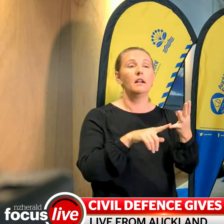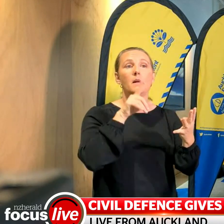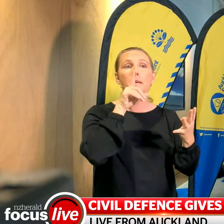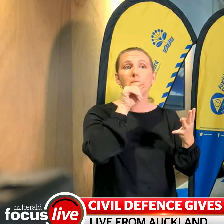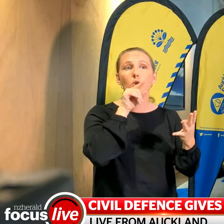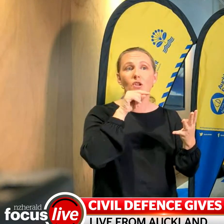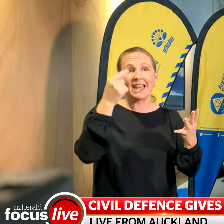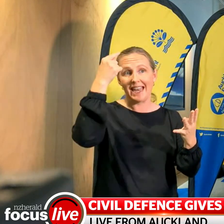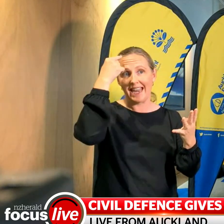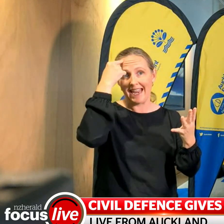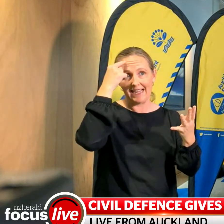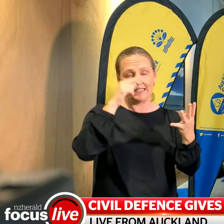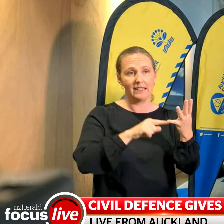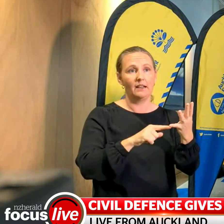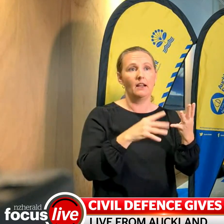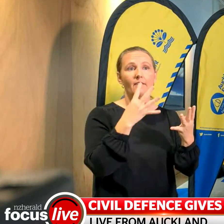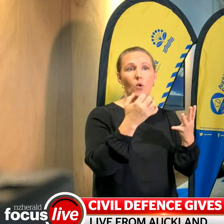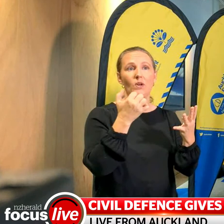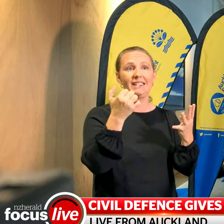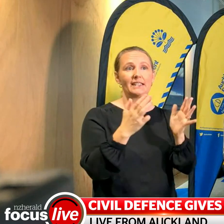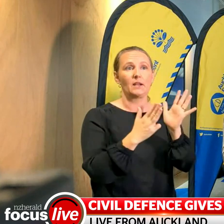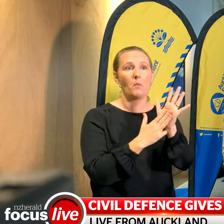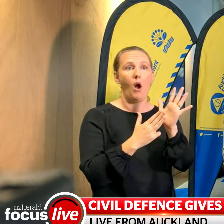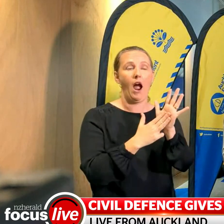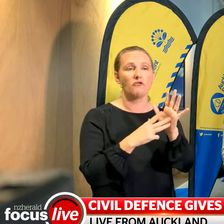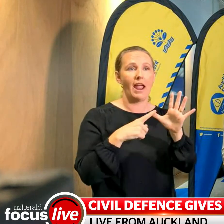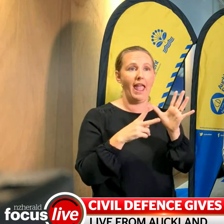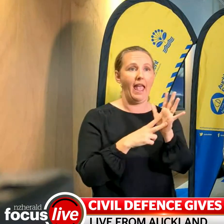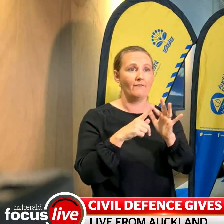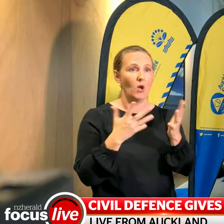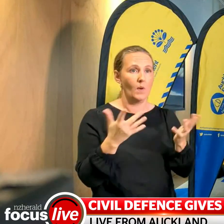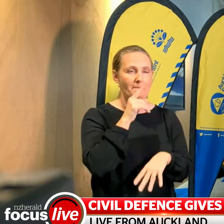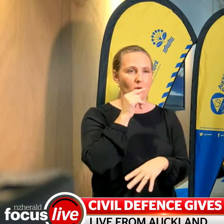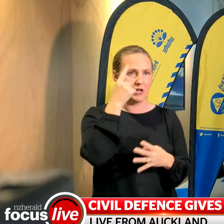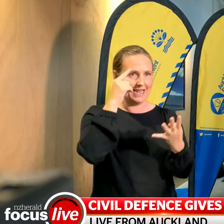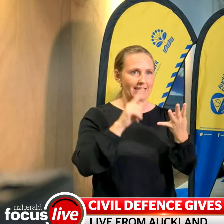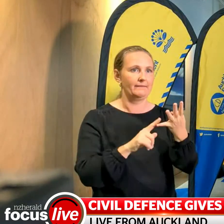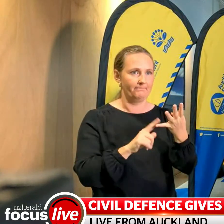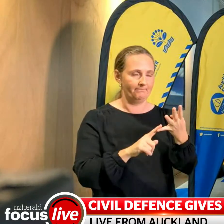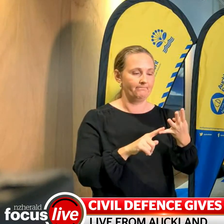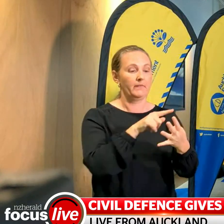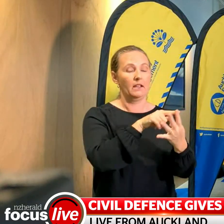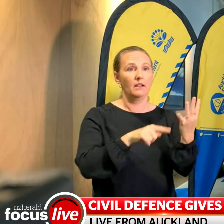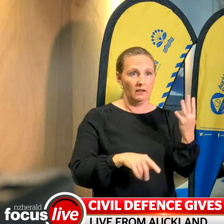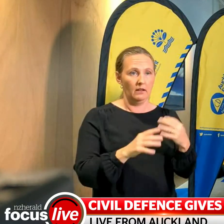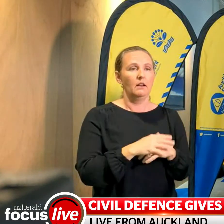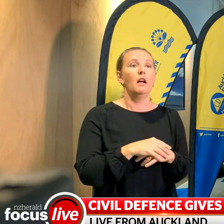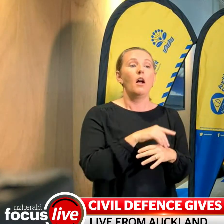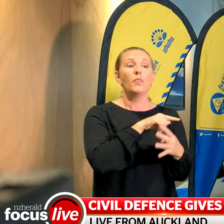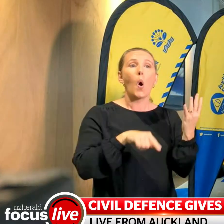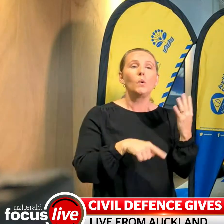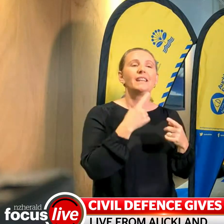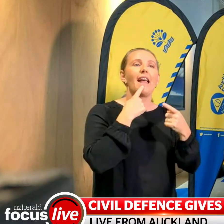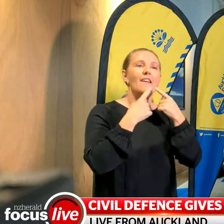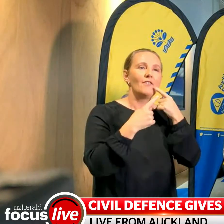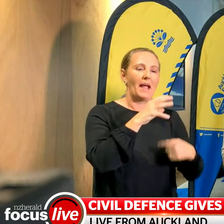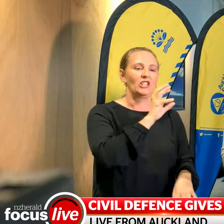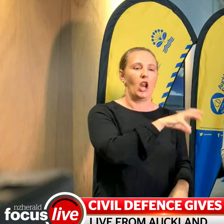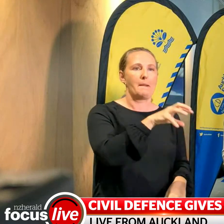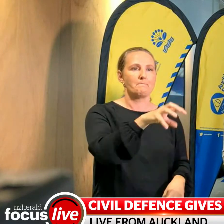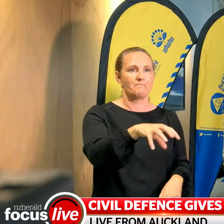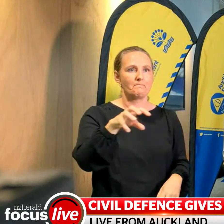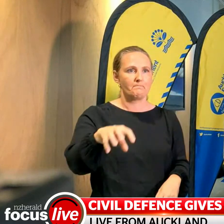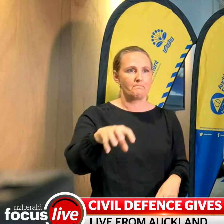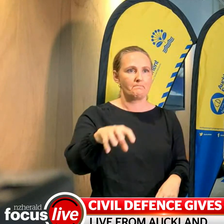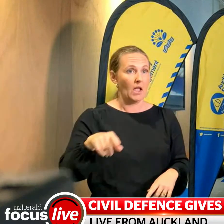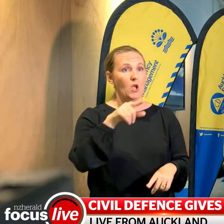Leisure Centre, 46 Mahara Avenue, Birkenhead. So those information hubs, in addition to the civil defence centres,